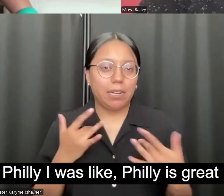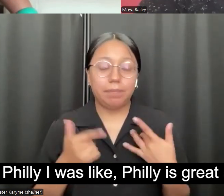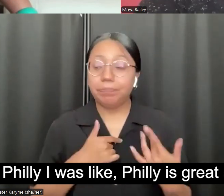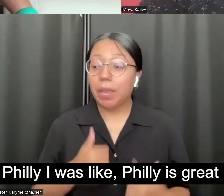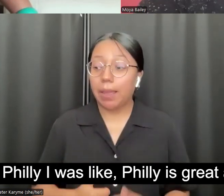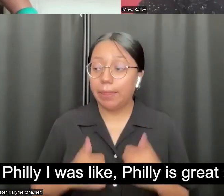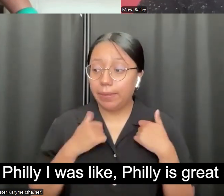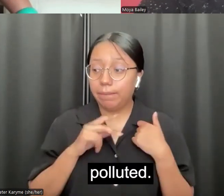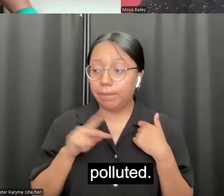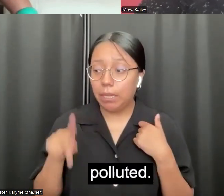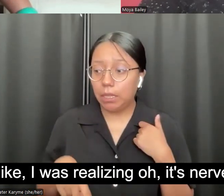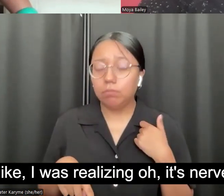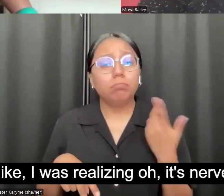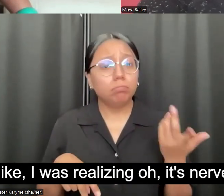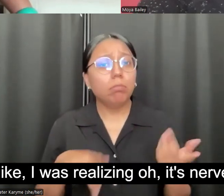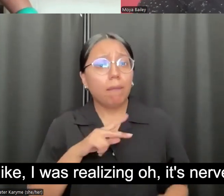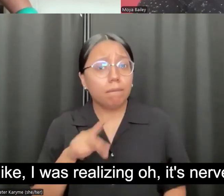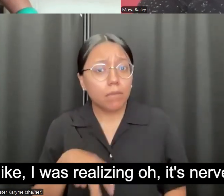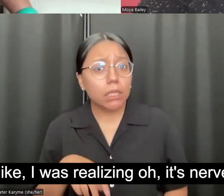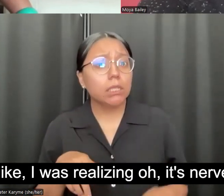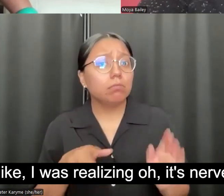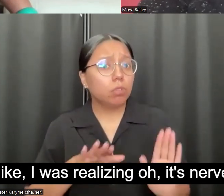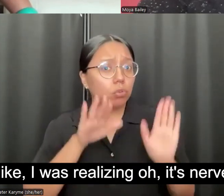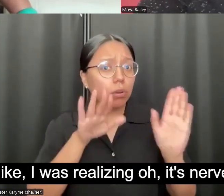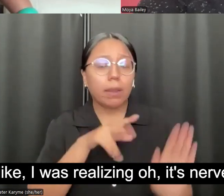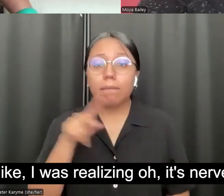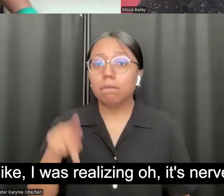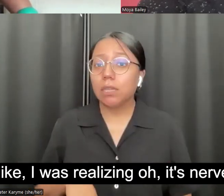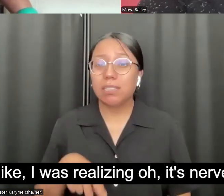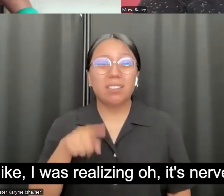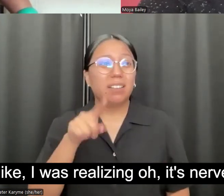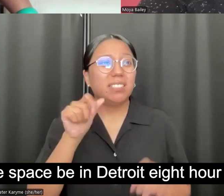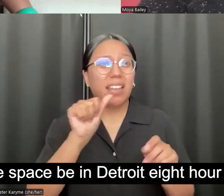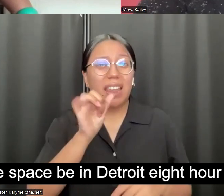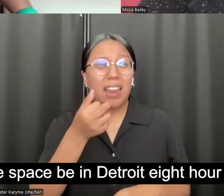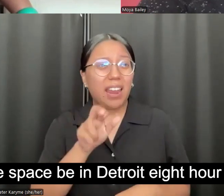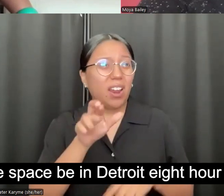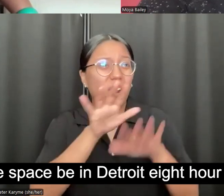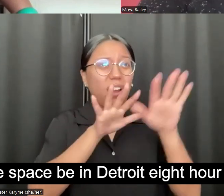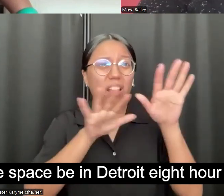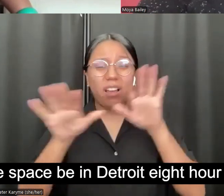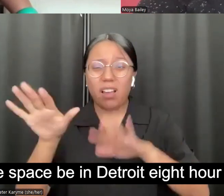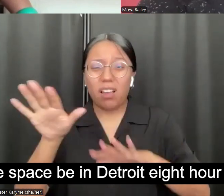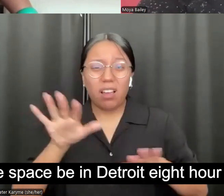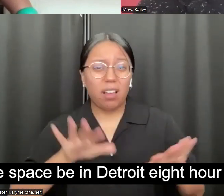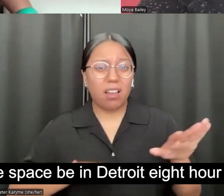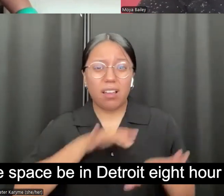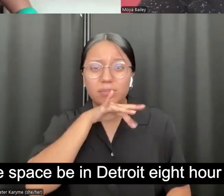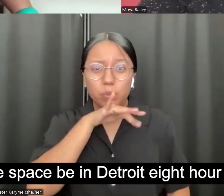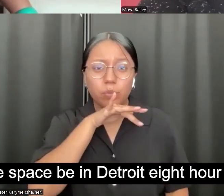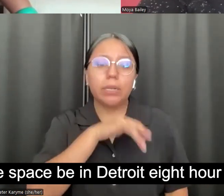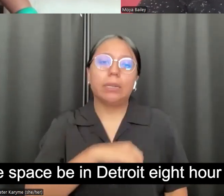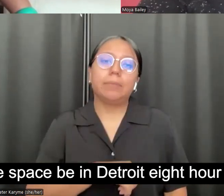and Philly is great and Philly is so air polluted. And I was like, and I was realizing, I was like, oh, it's nerve-wracking having the space be in Detroit,